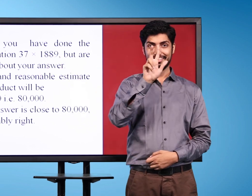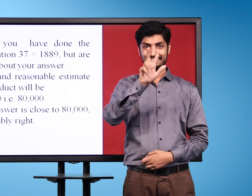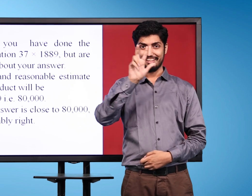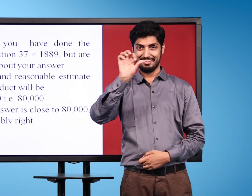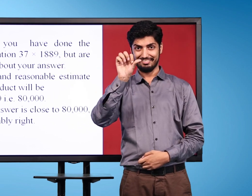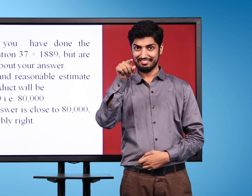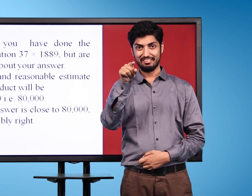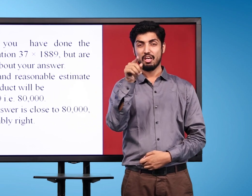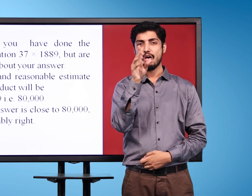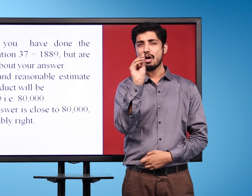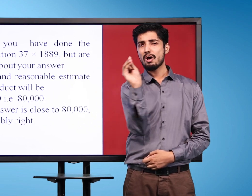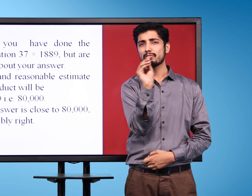is 80,000.